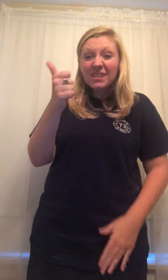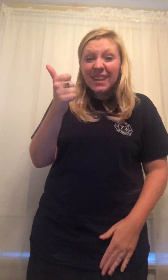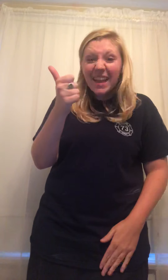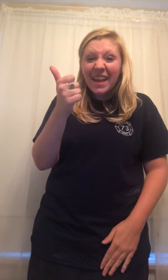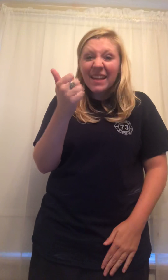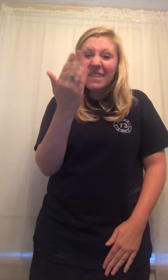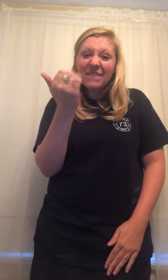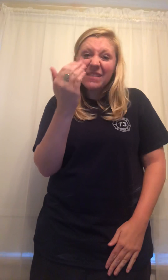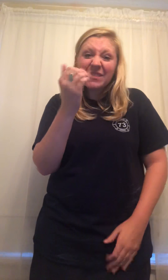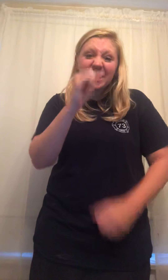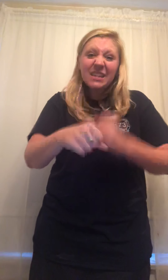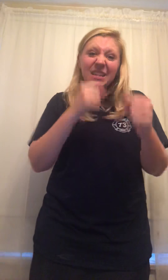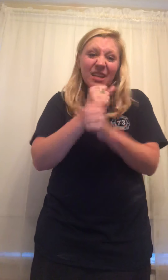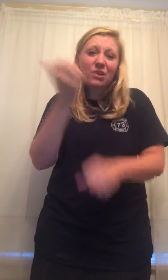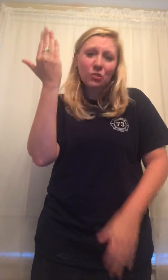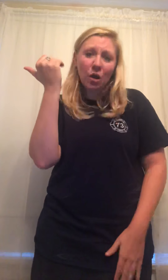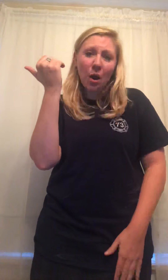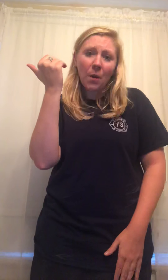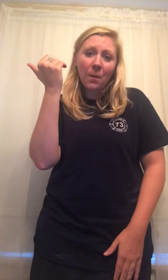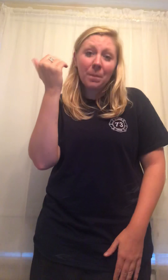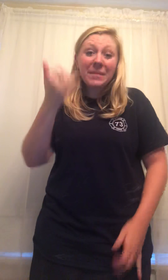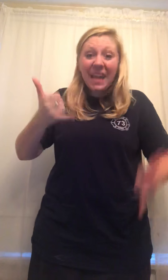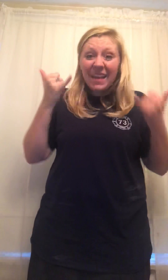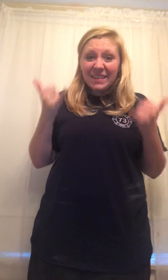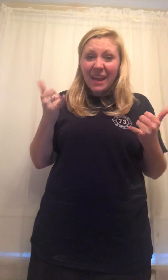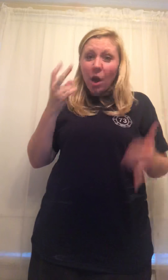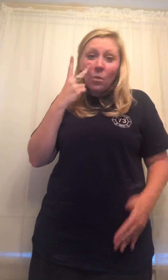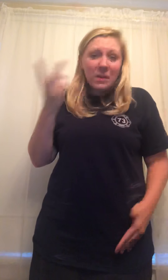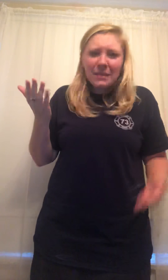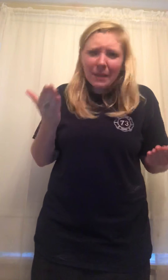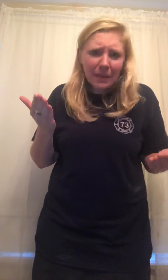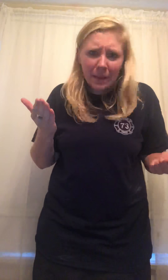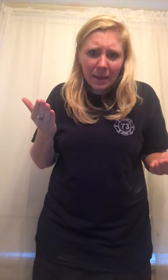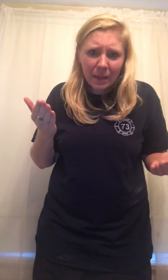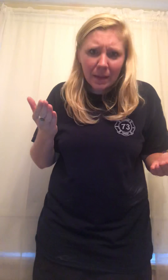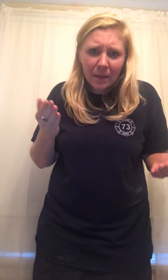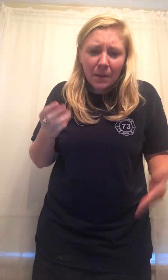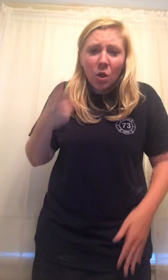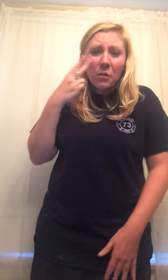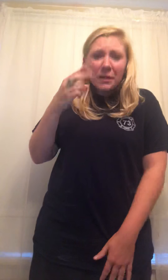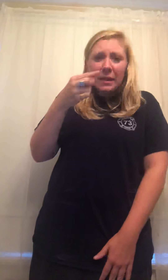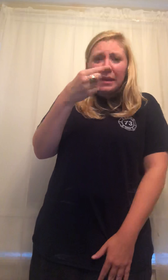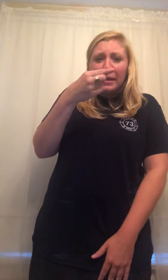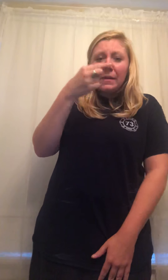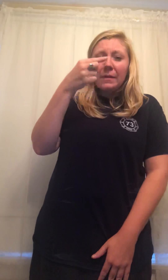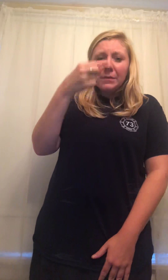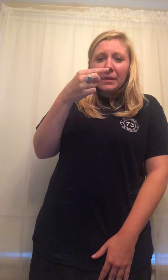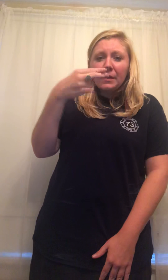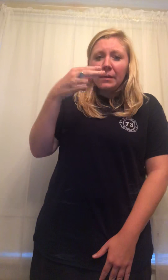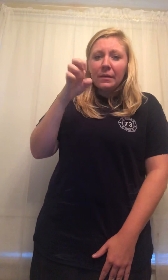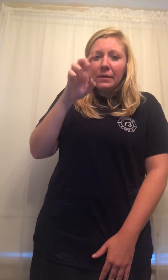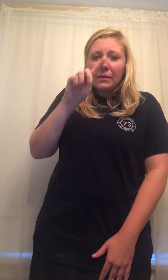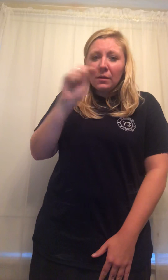And what we're seeing now with basically ghettos and street gangs, which is a phenomenon